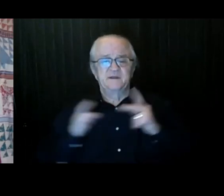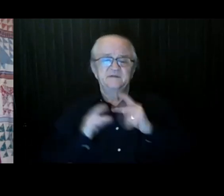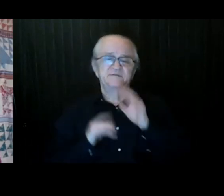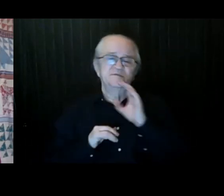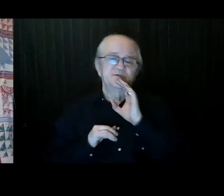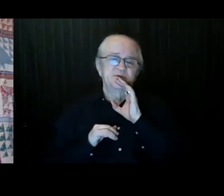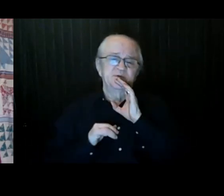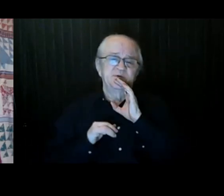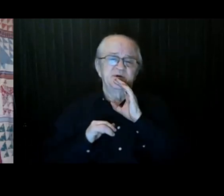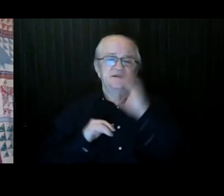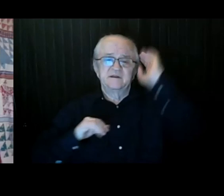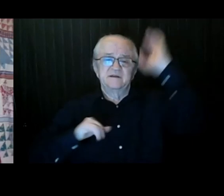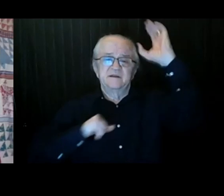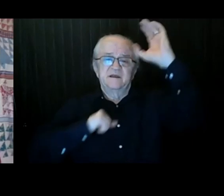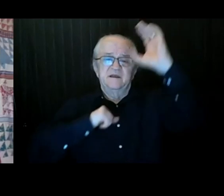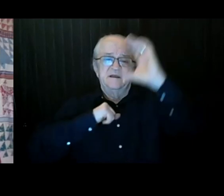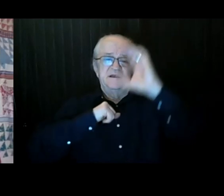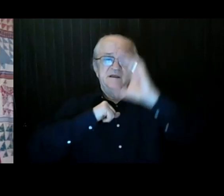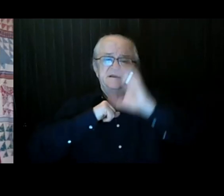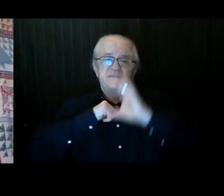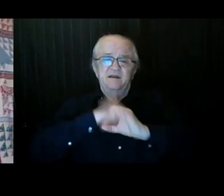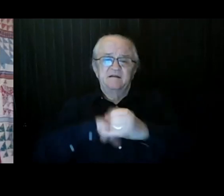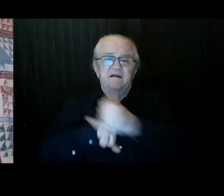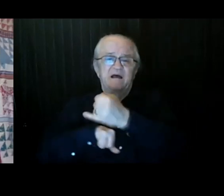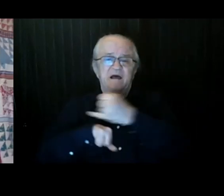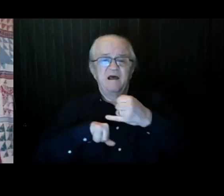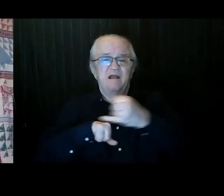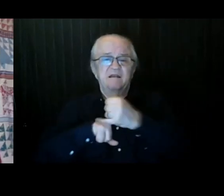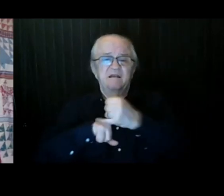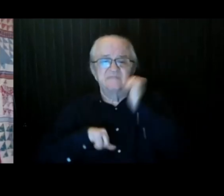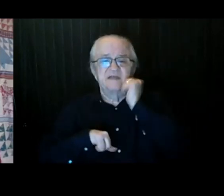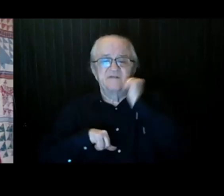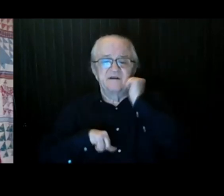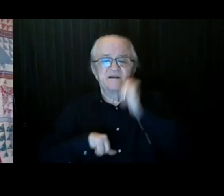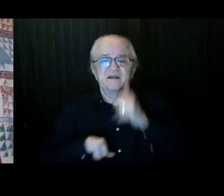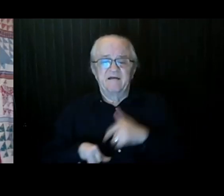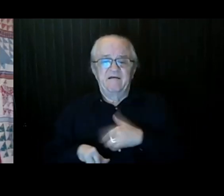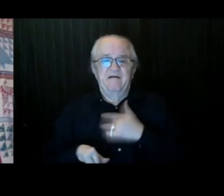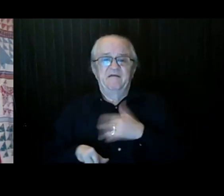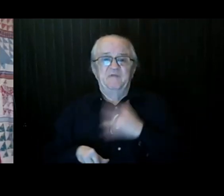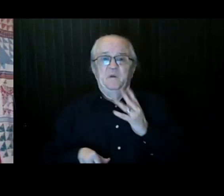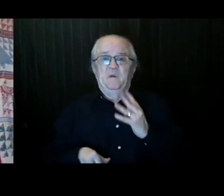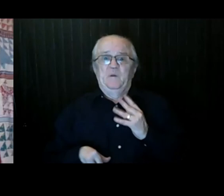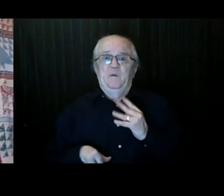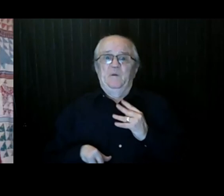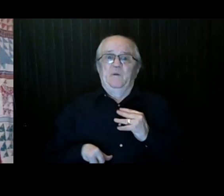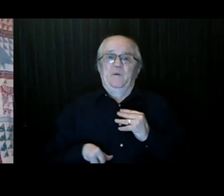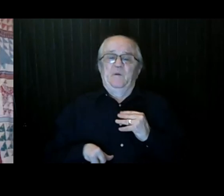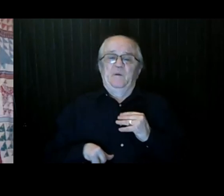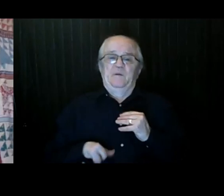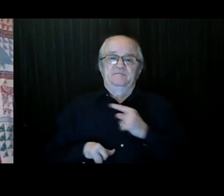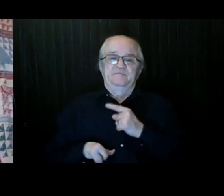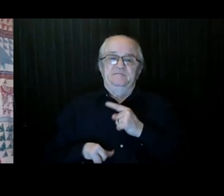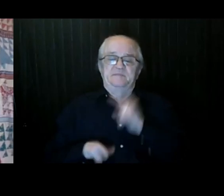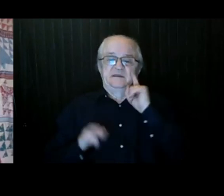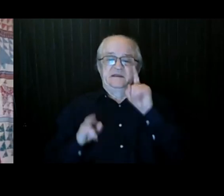Island every day. And I was a little intimidated. I've always been a little intimidated by my sister. I think that's a